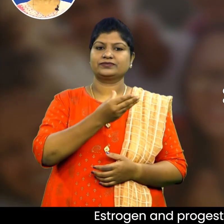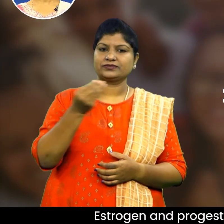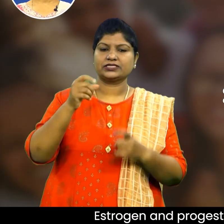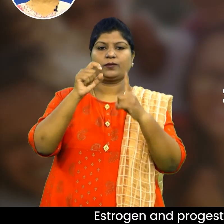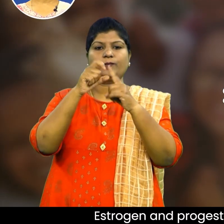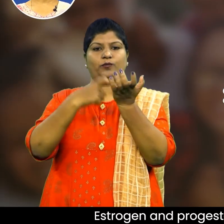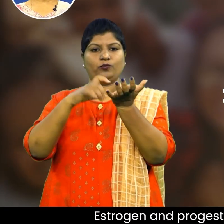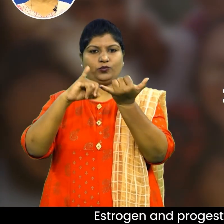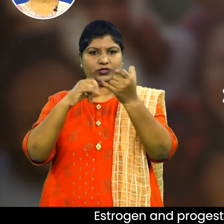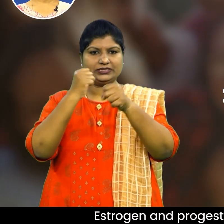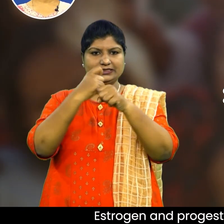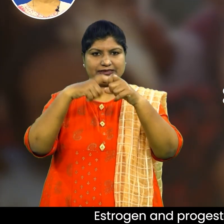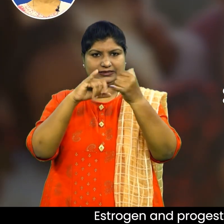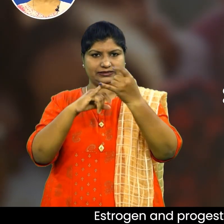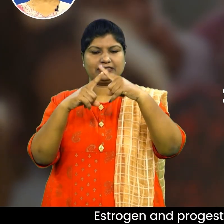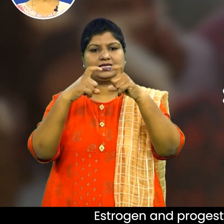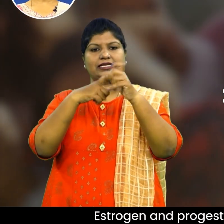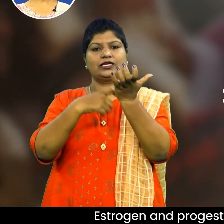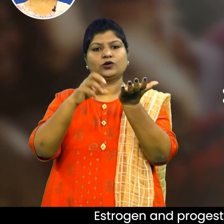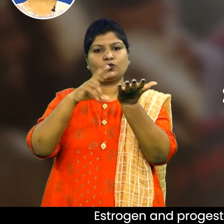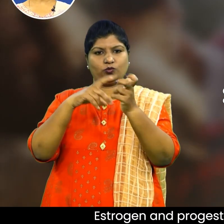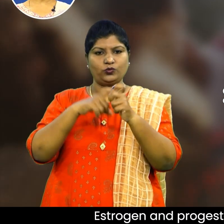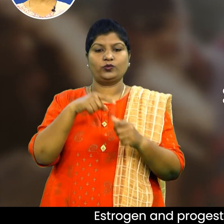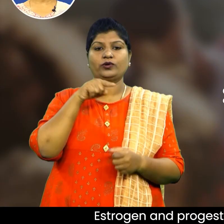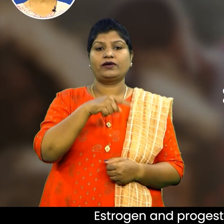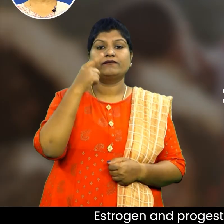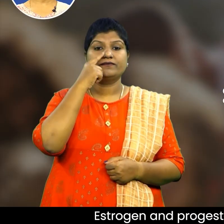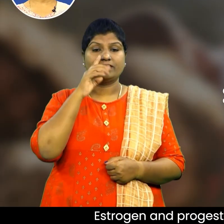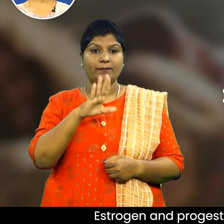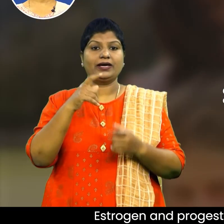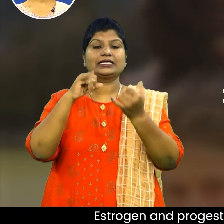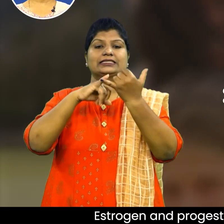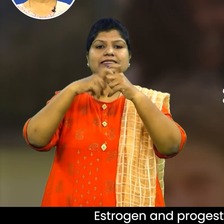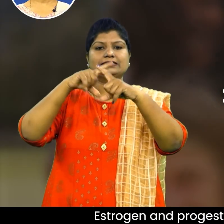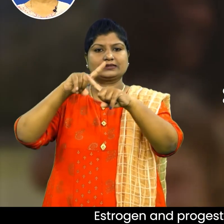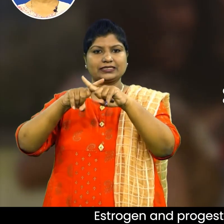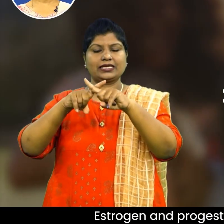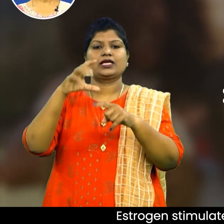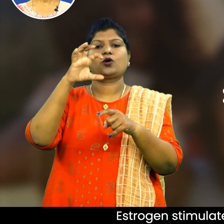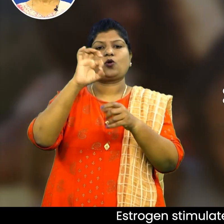and progesterone are the female sex hormones.